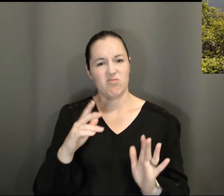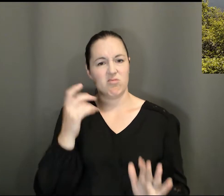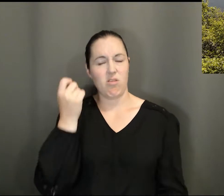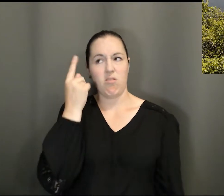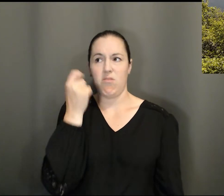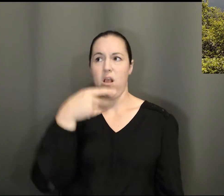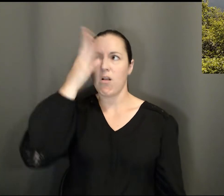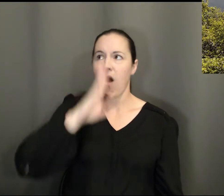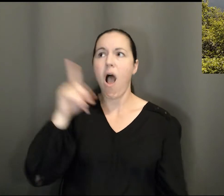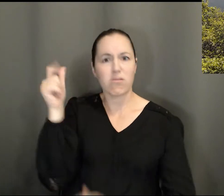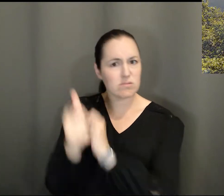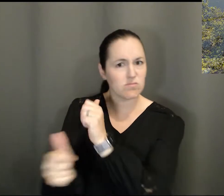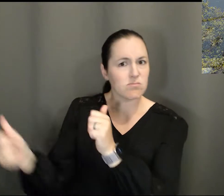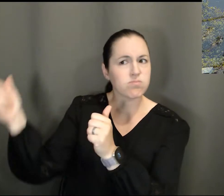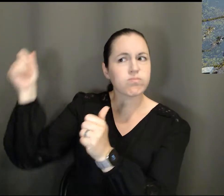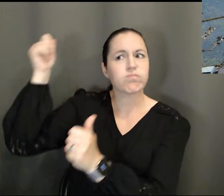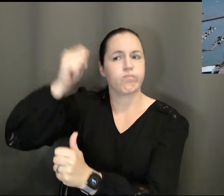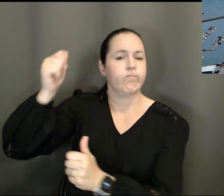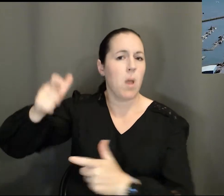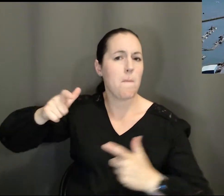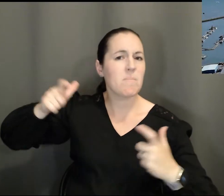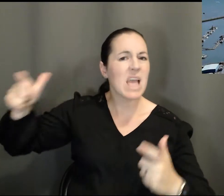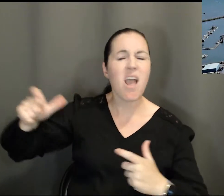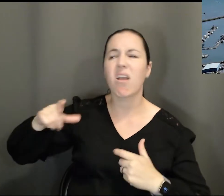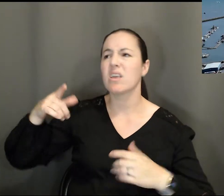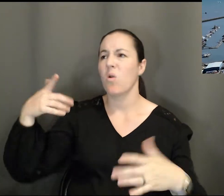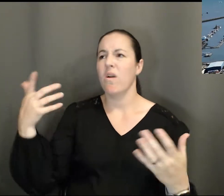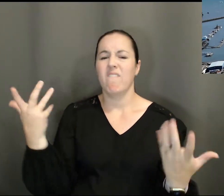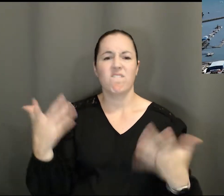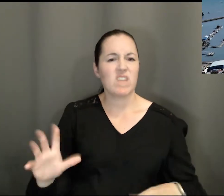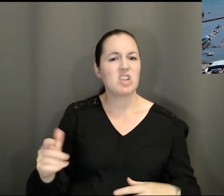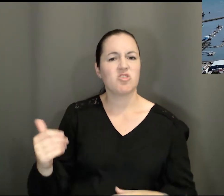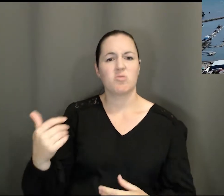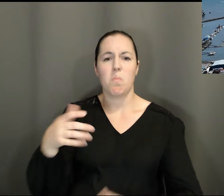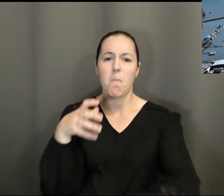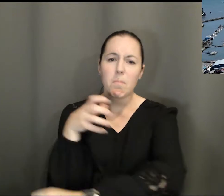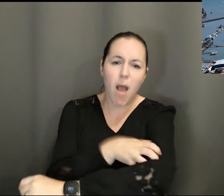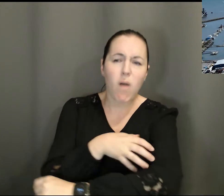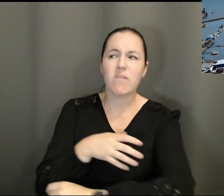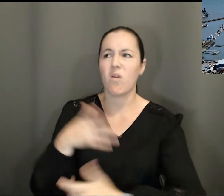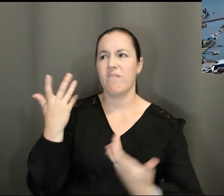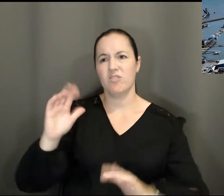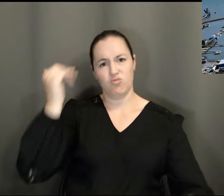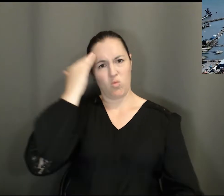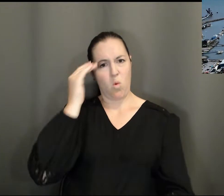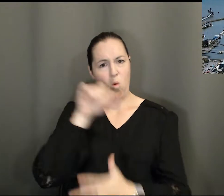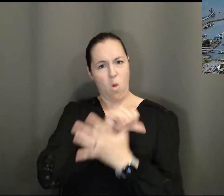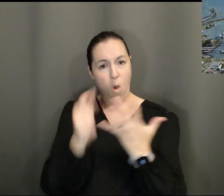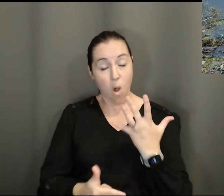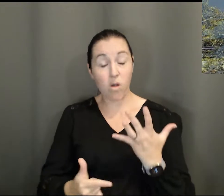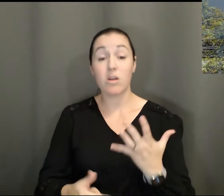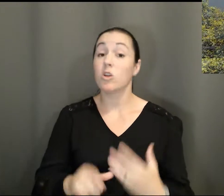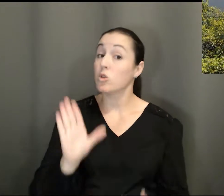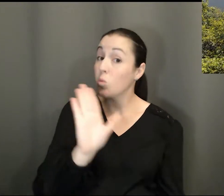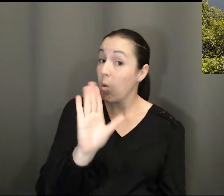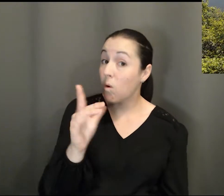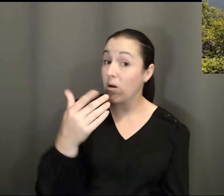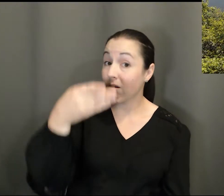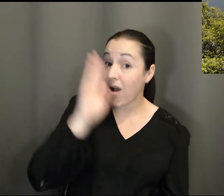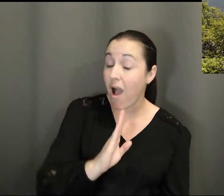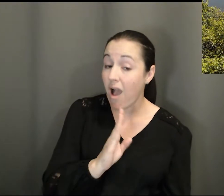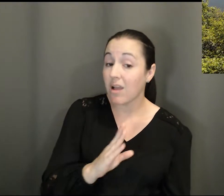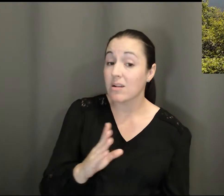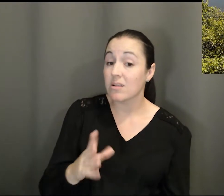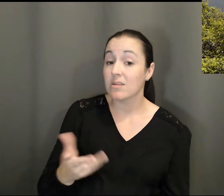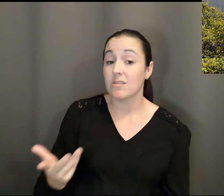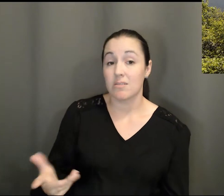Your God, the Bible says, is always present with you. It's true that He doesn't just watch over you. Listen,